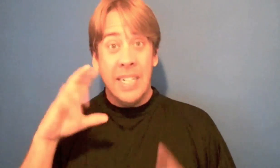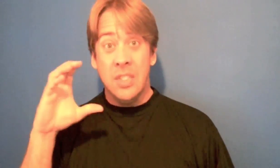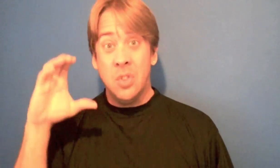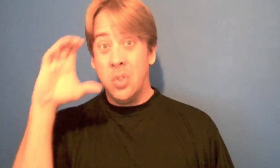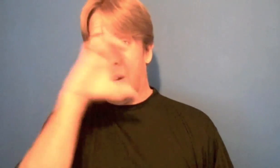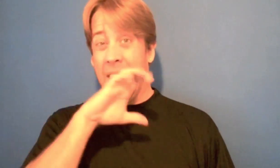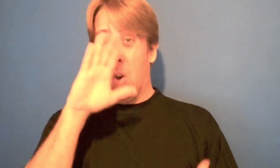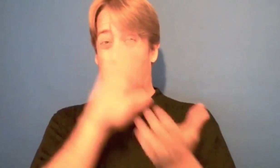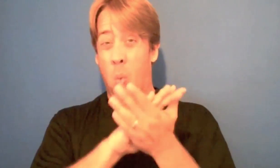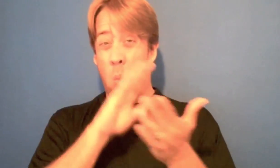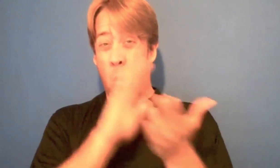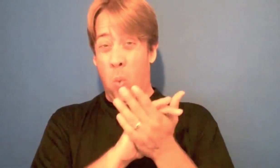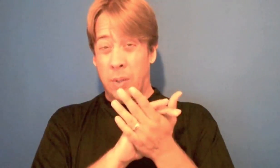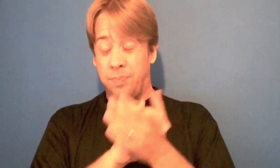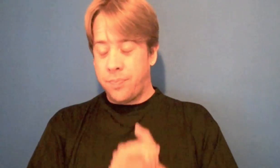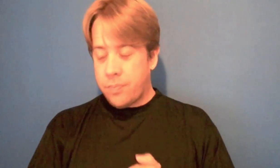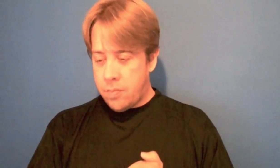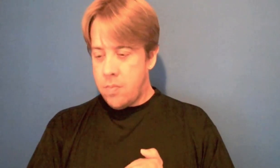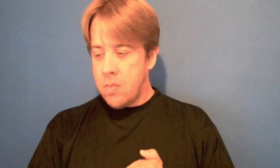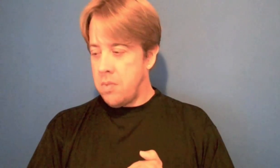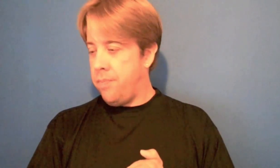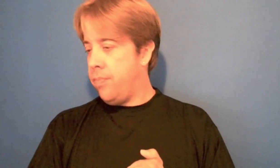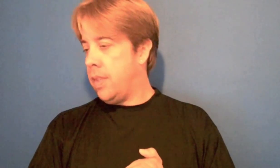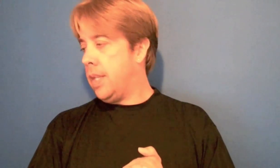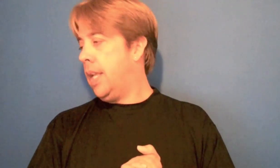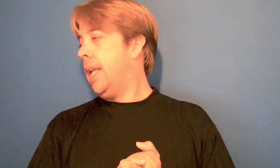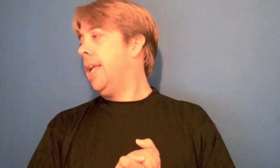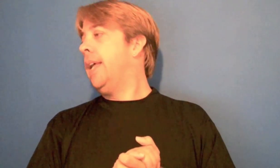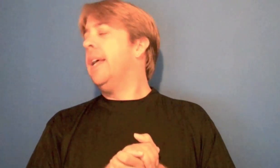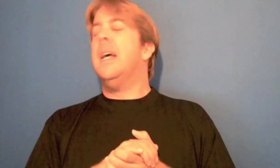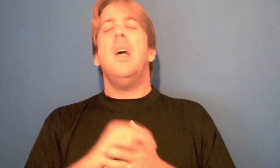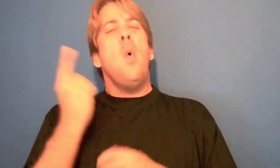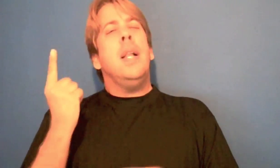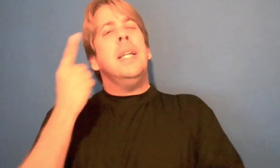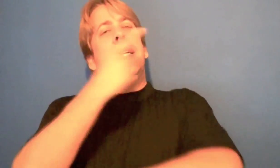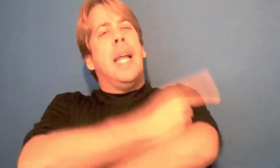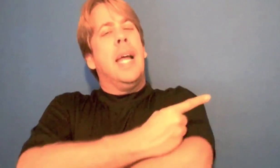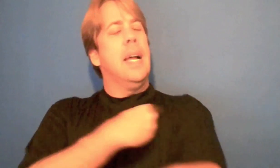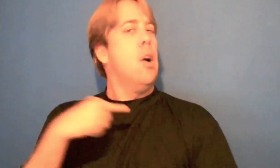This was a very strange hearing school.